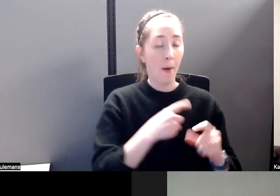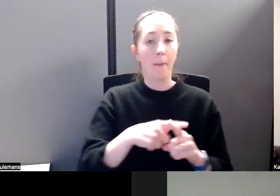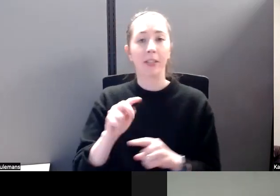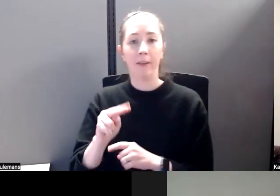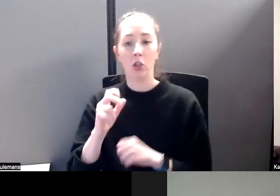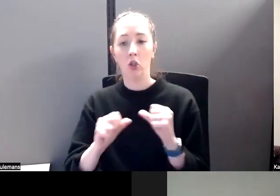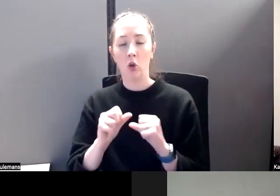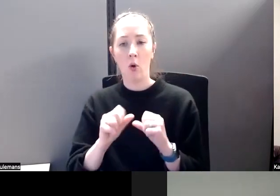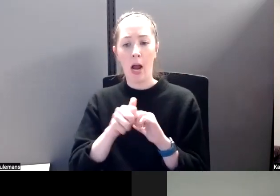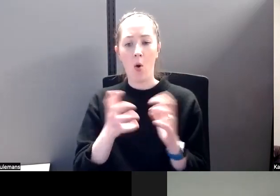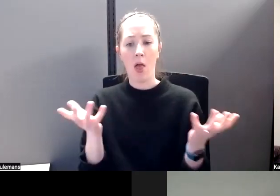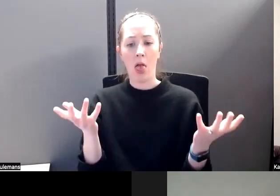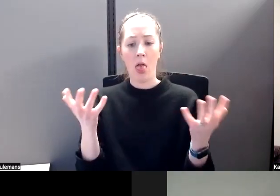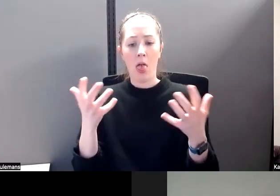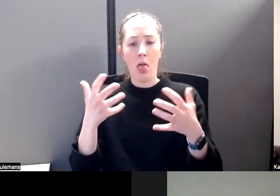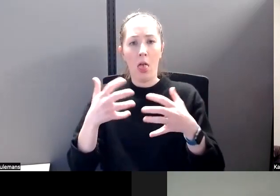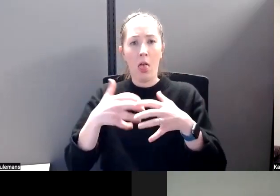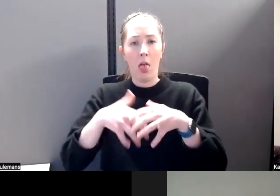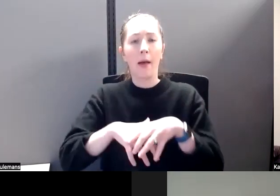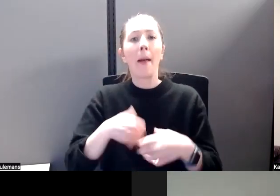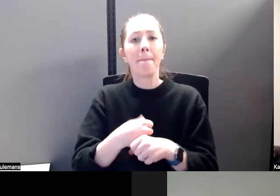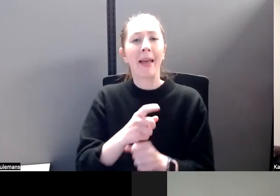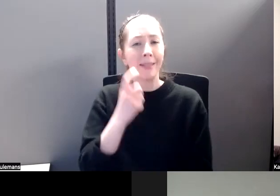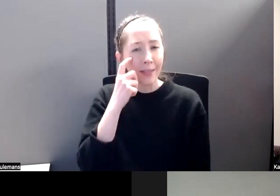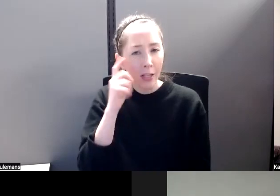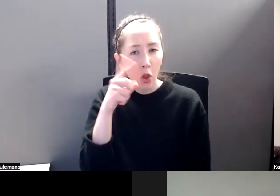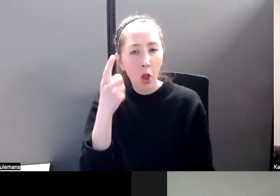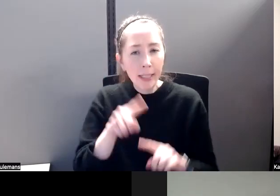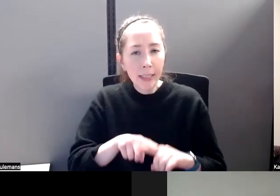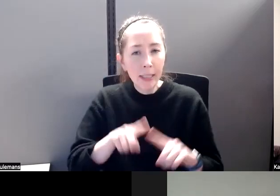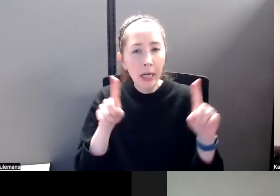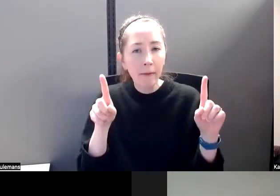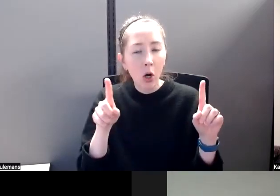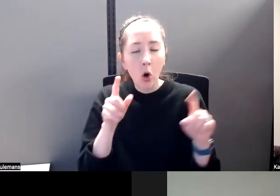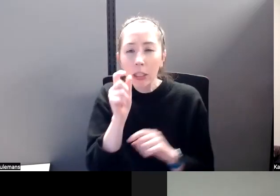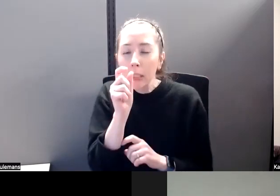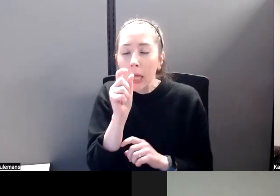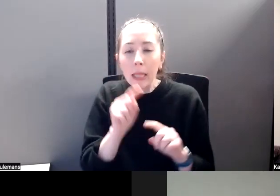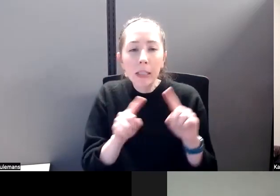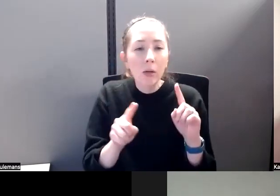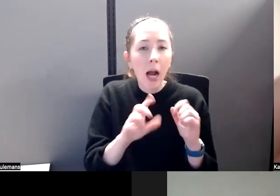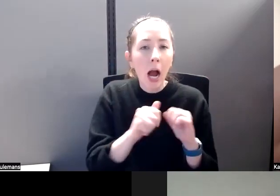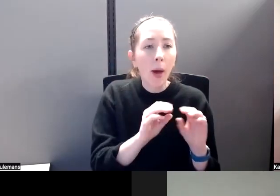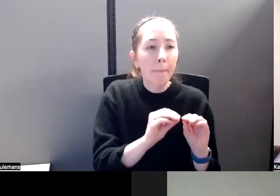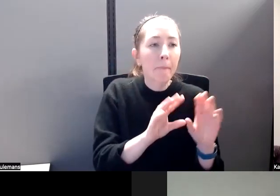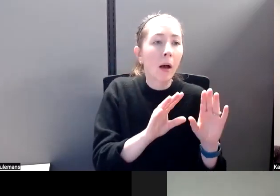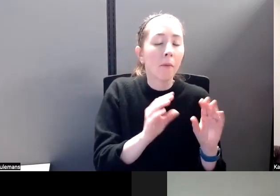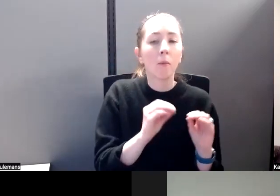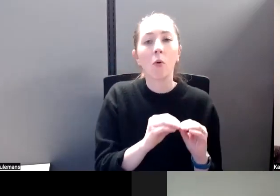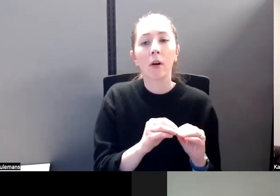show, and then I had to figure out how to make it make sense and look just slightly different, or how do I pop this more? Like, you know, that